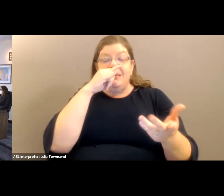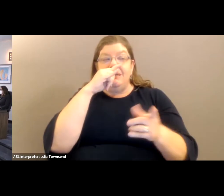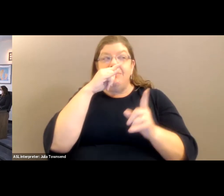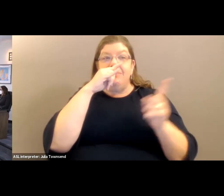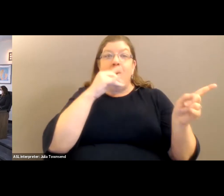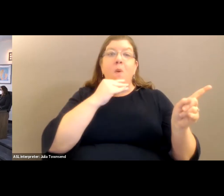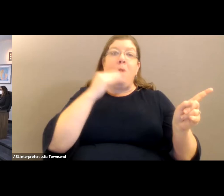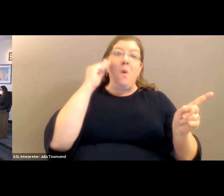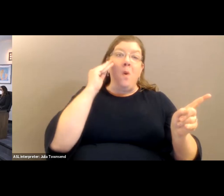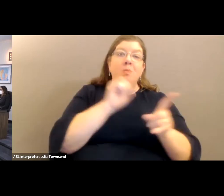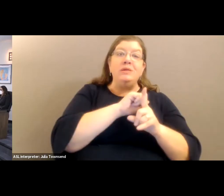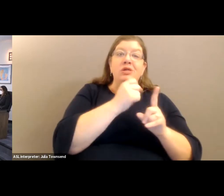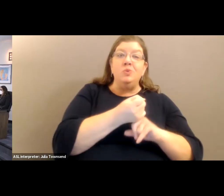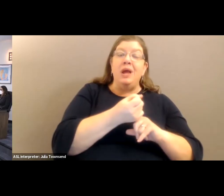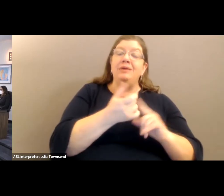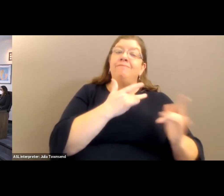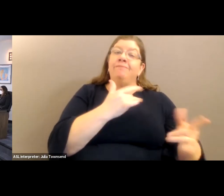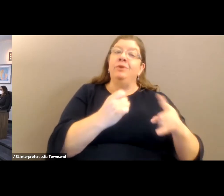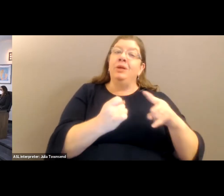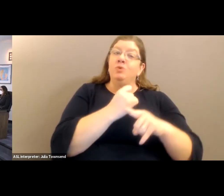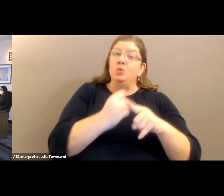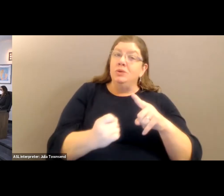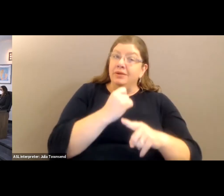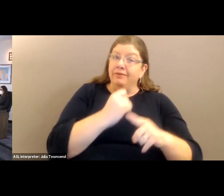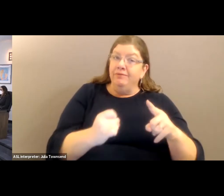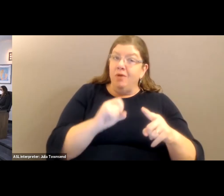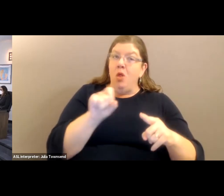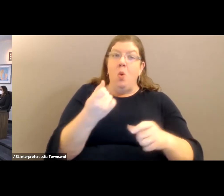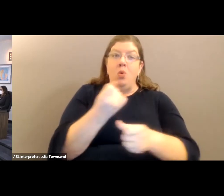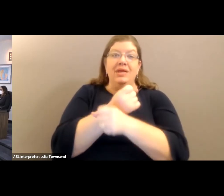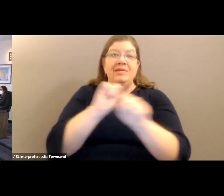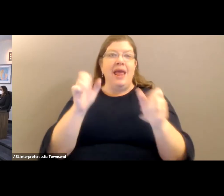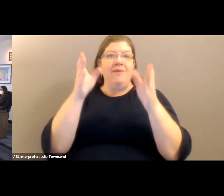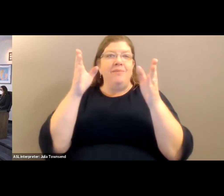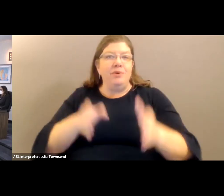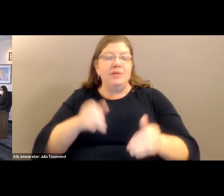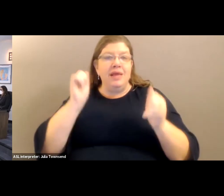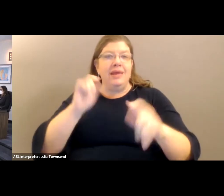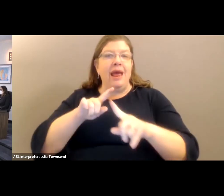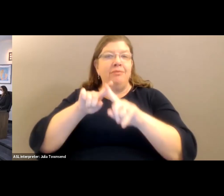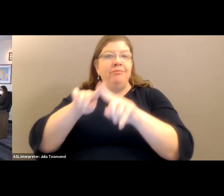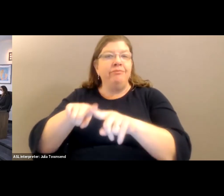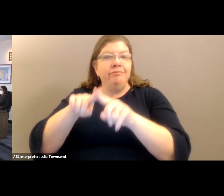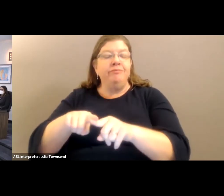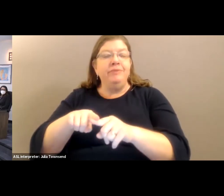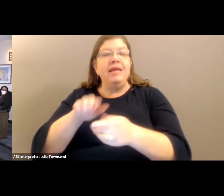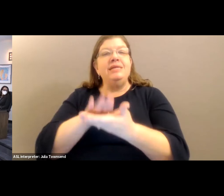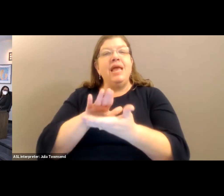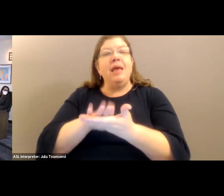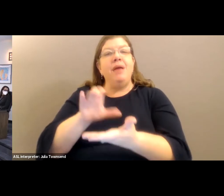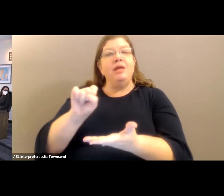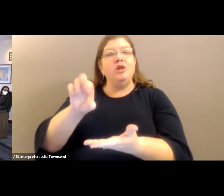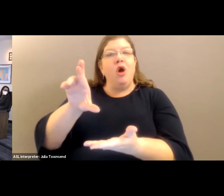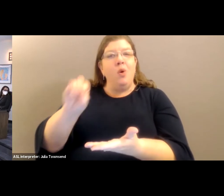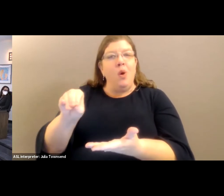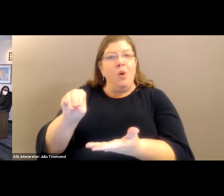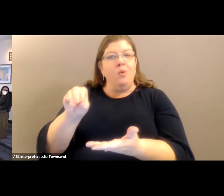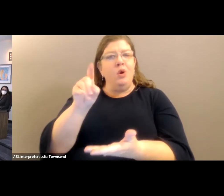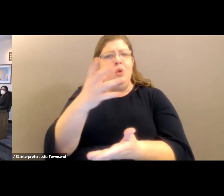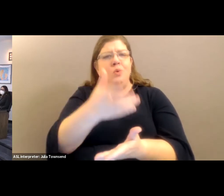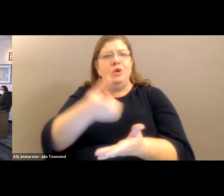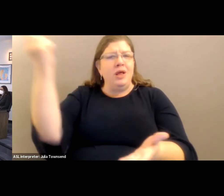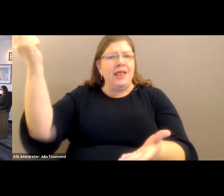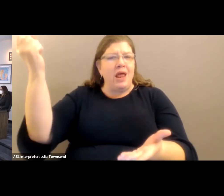home that are abusive, and the only safe person that they can turn to is the campus SRO, and you took that away from